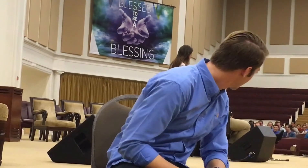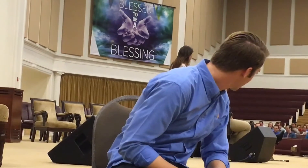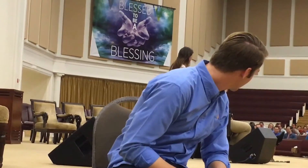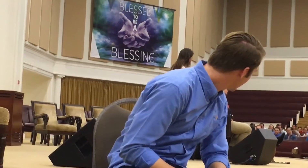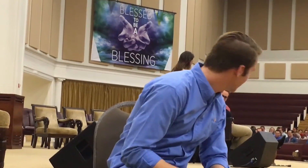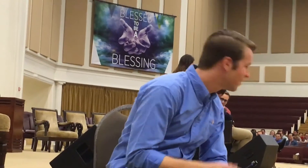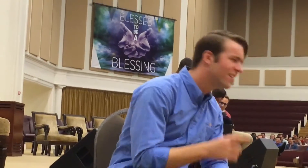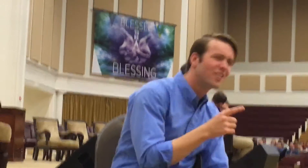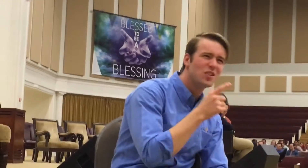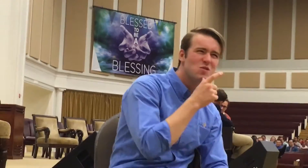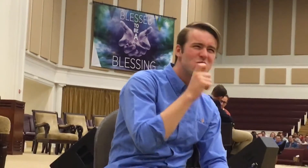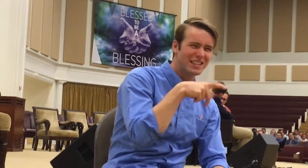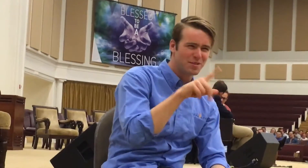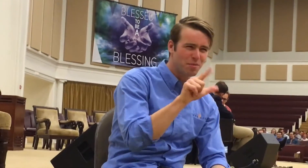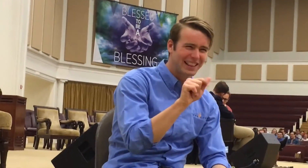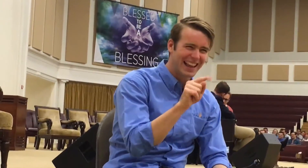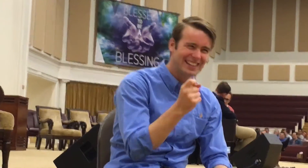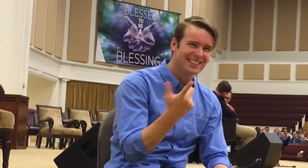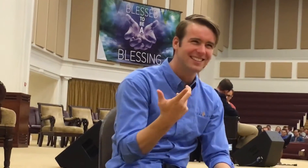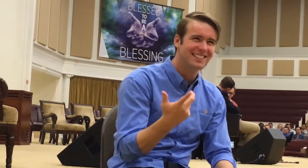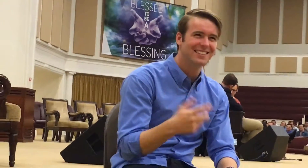Well, who needs a plate?